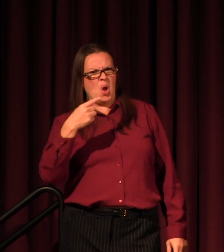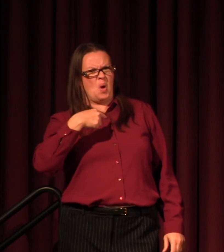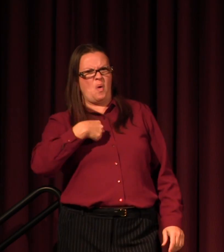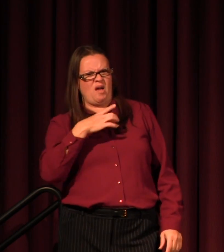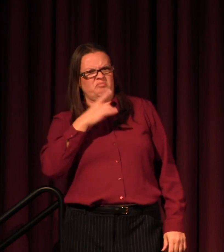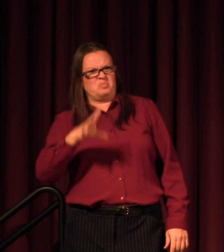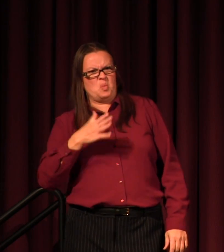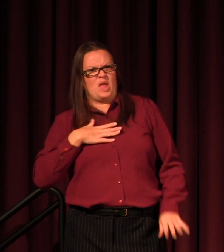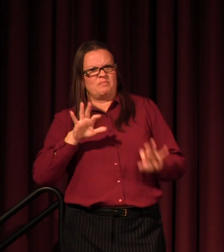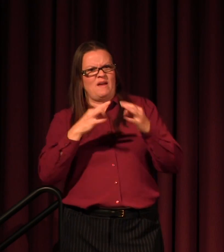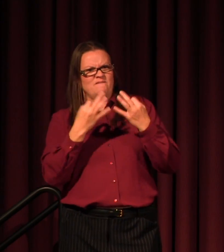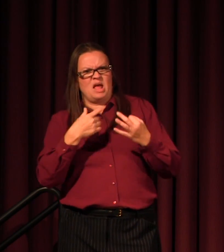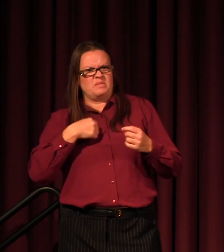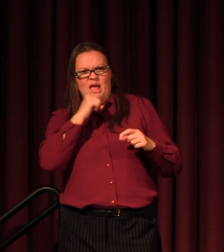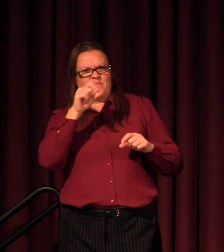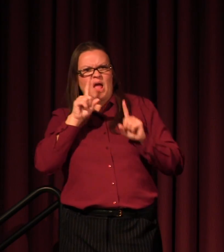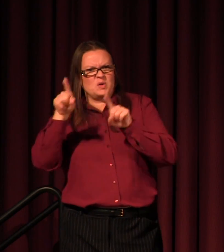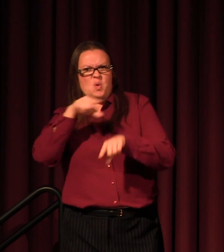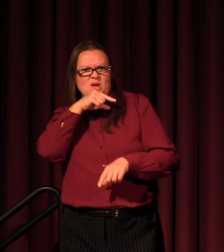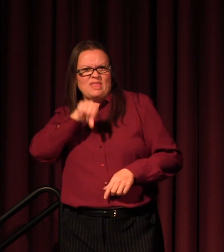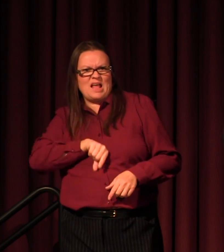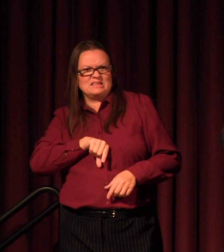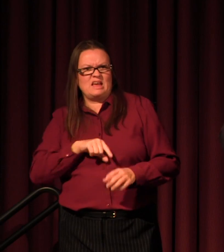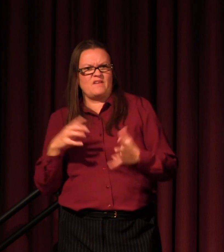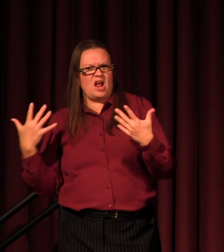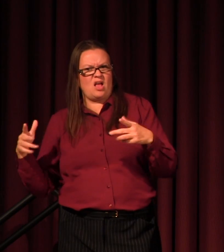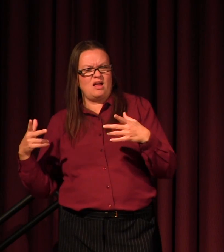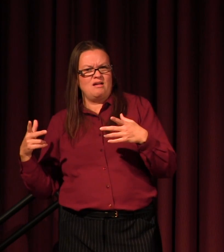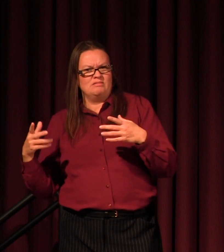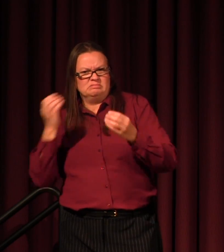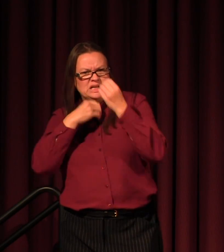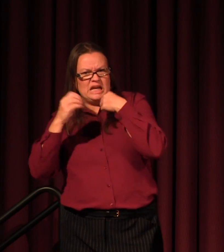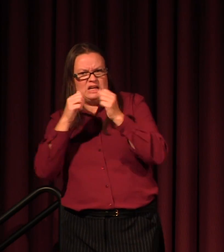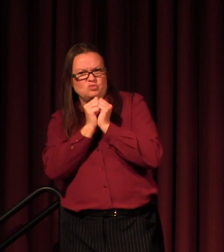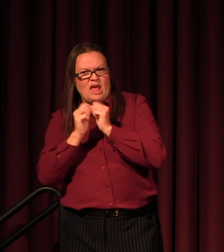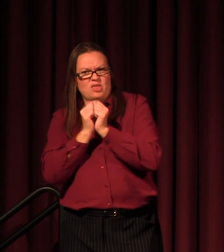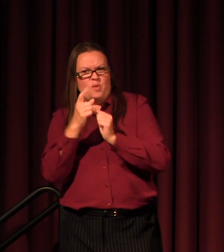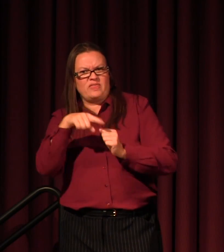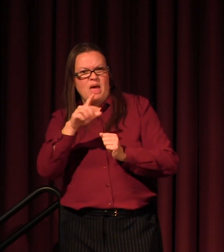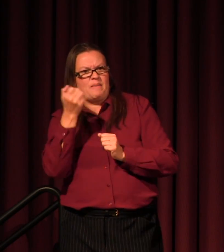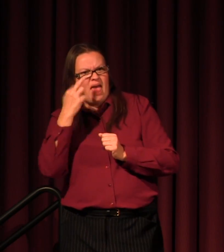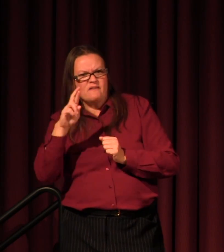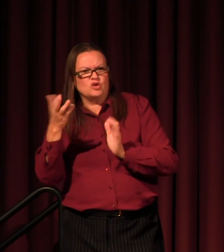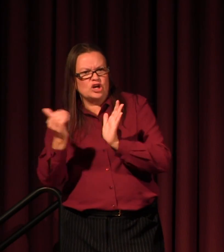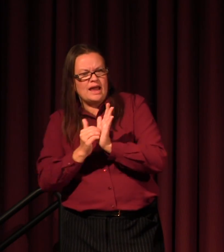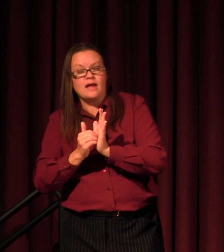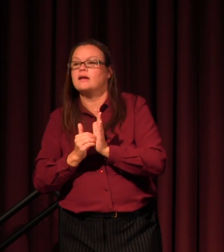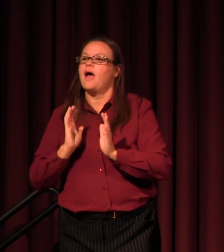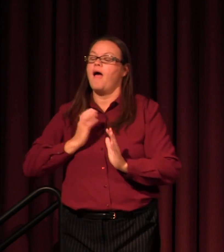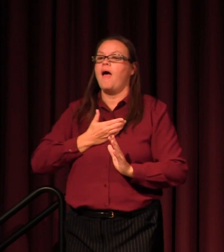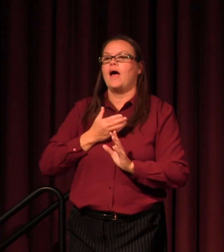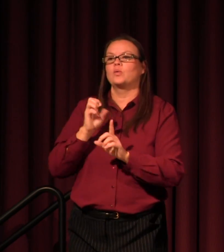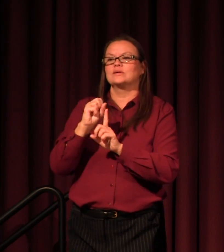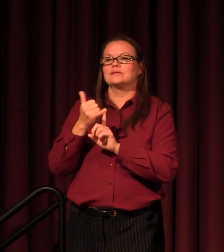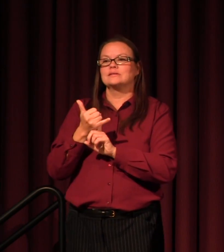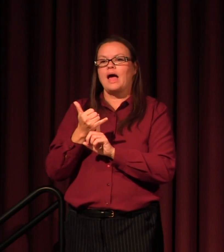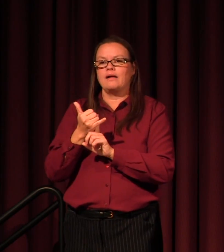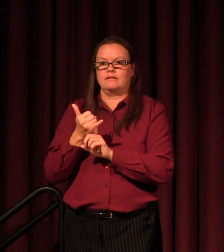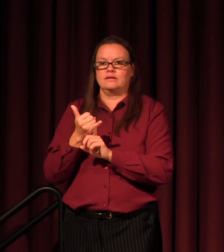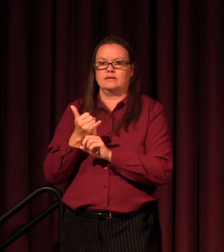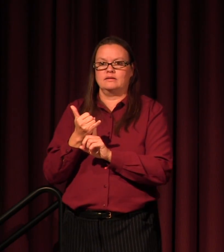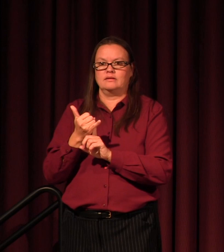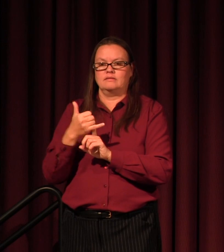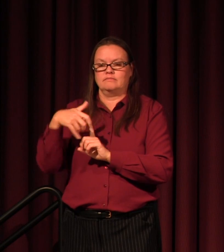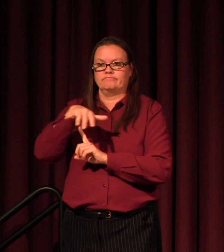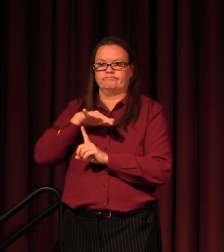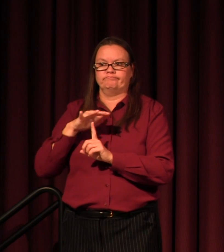Right? Like, we have, as a society, we've lost examples of what it means to